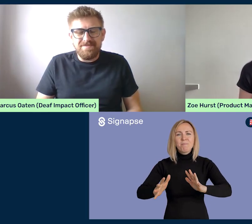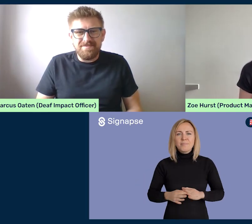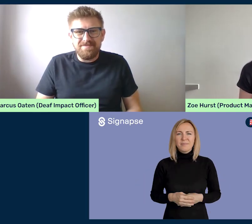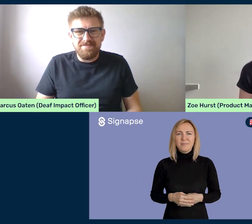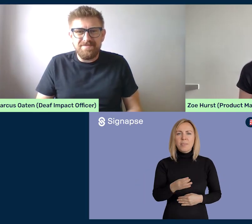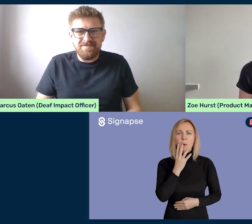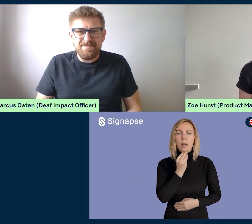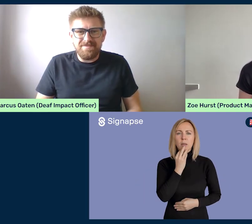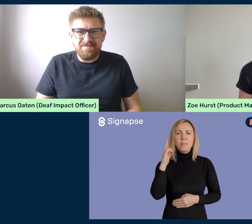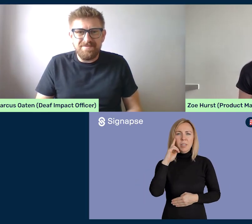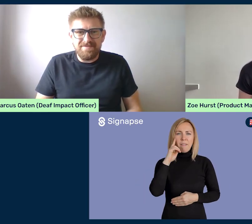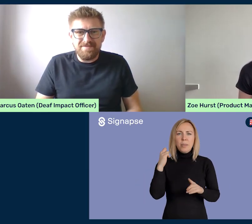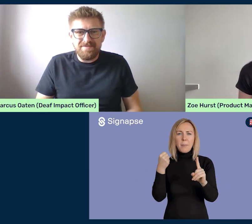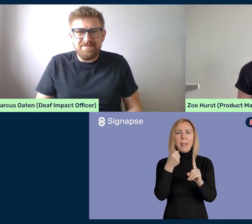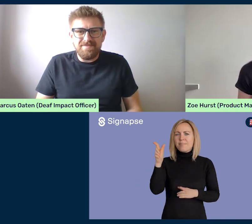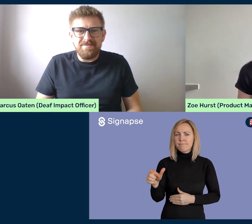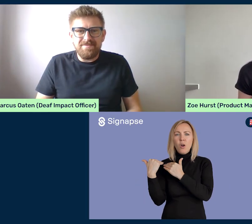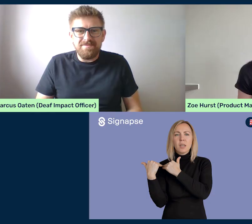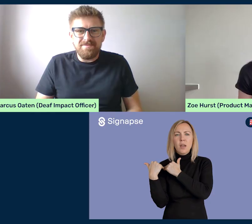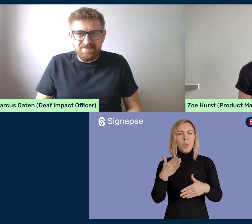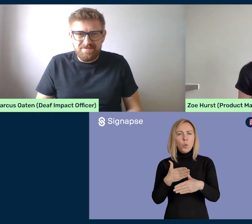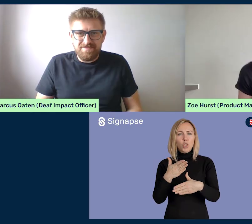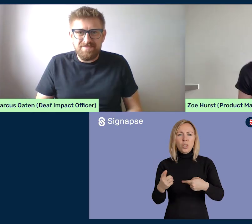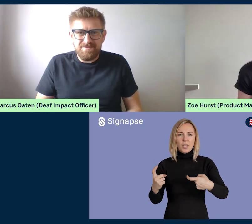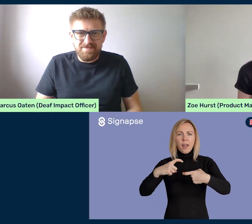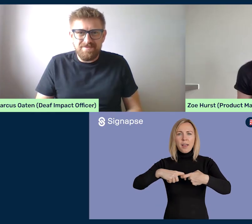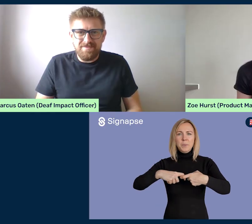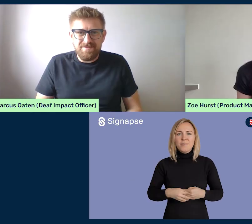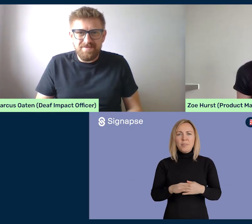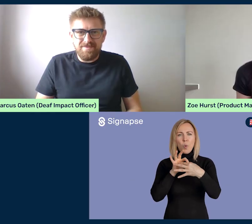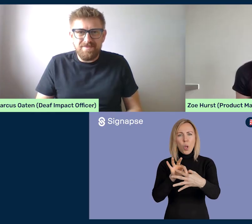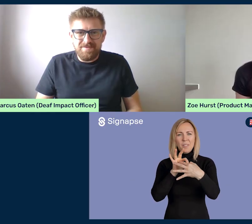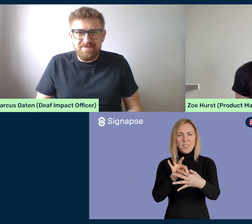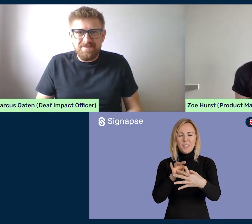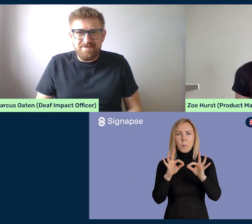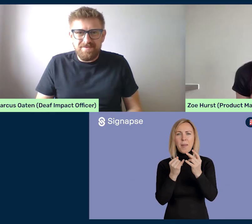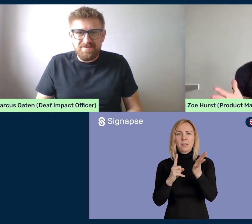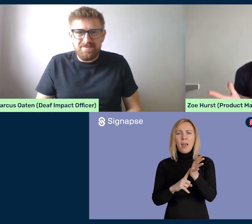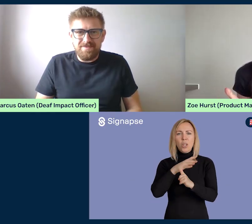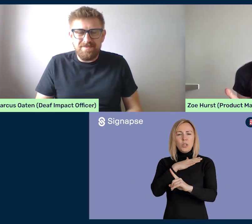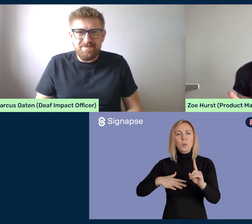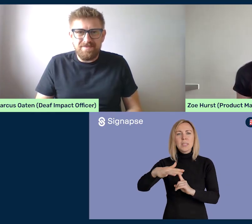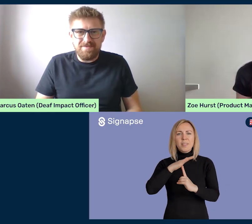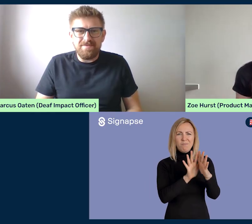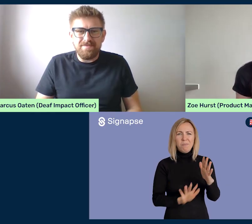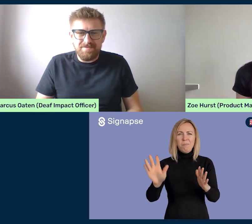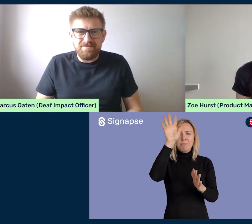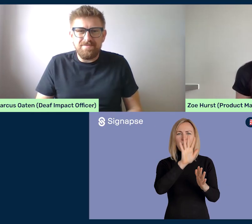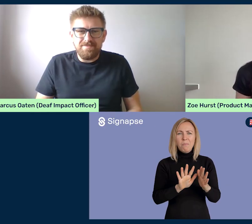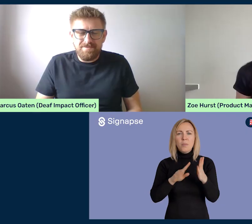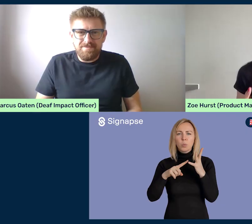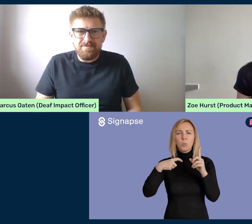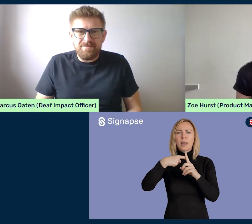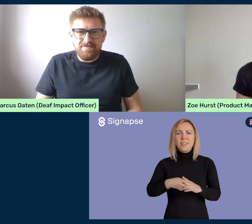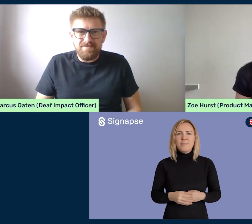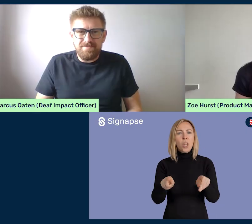Deaf Impact Officer at Signapse and works incredibly closely with the BSL community up and down the UK,